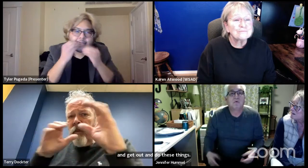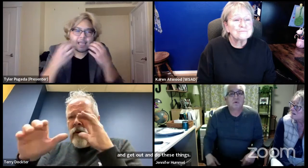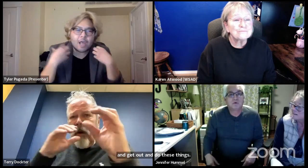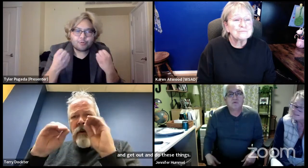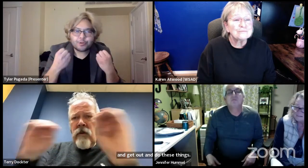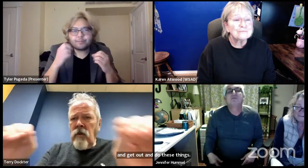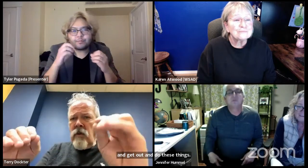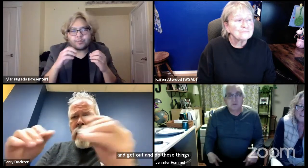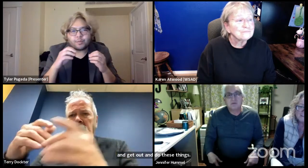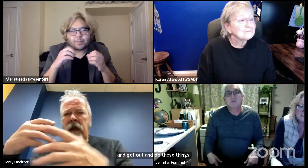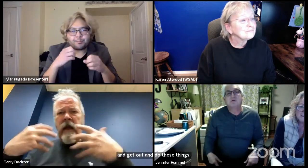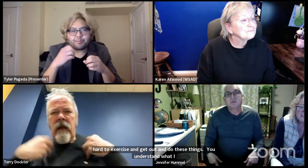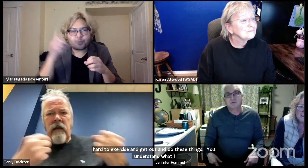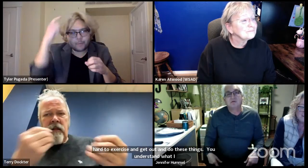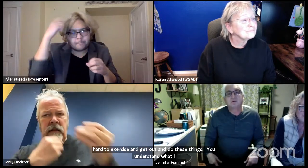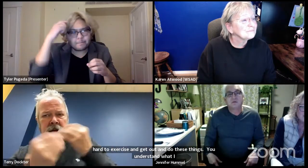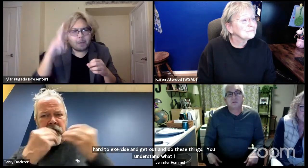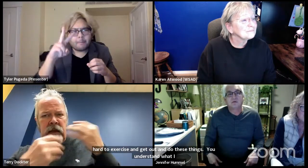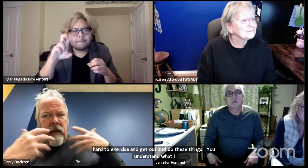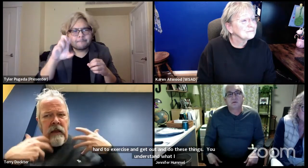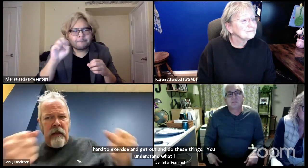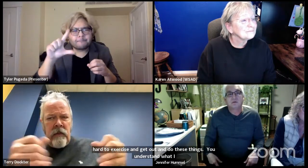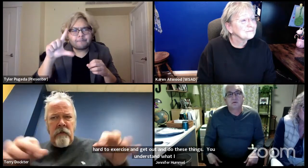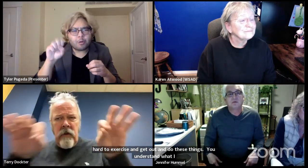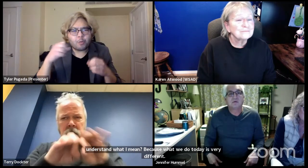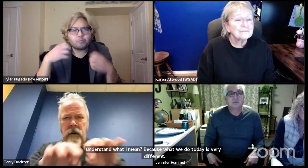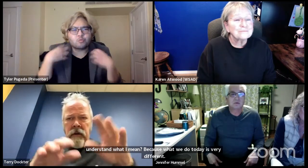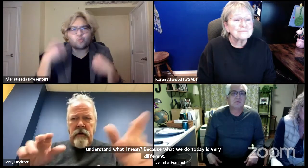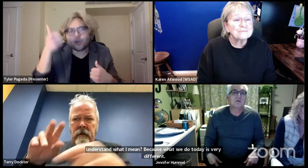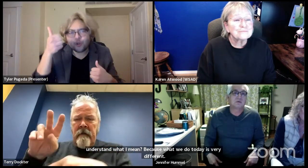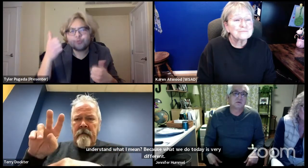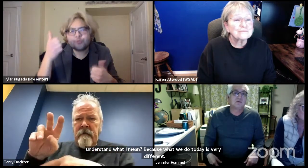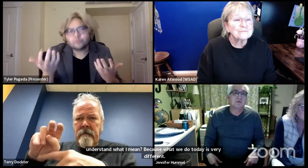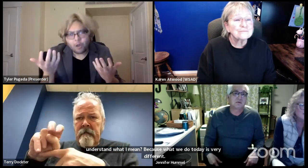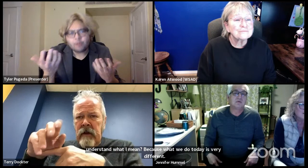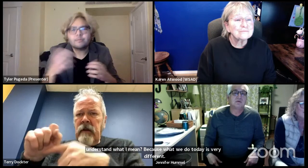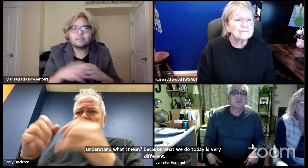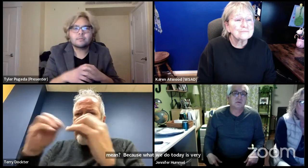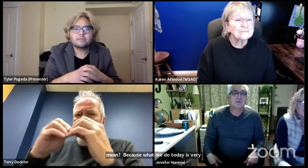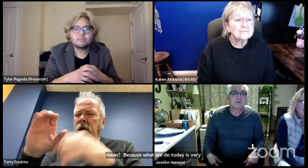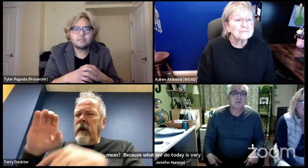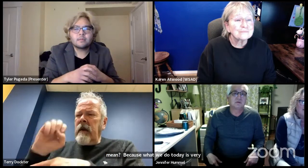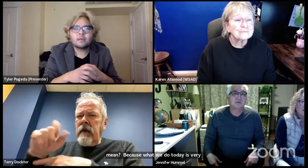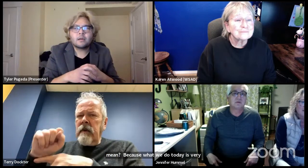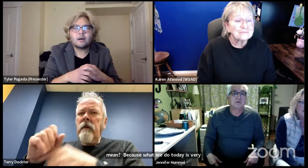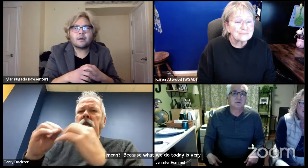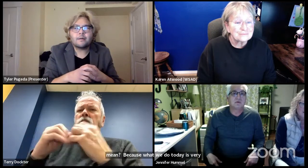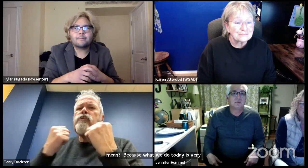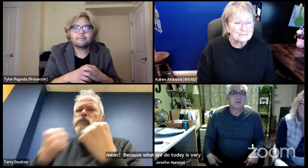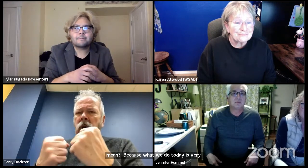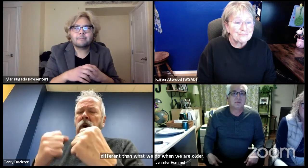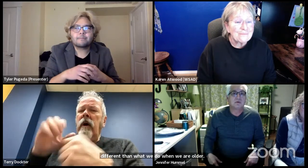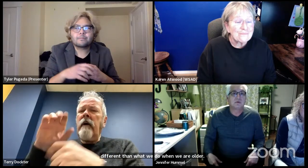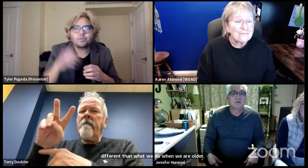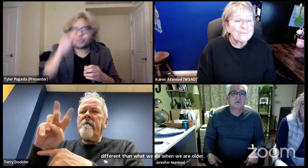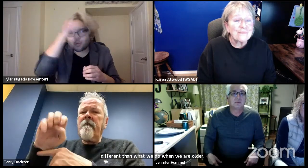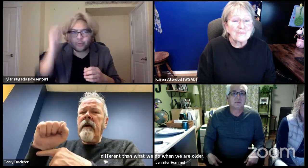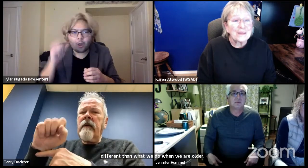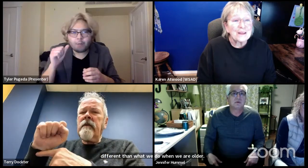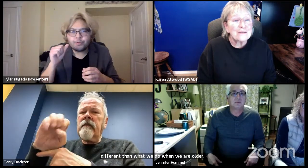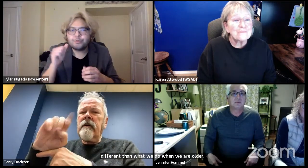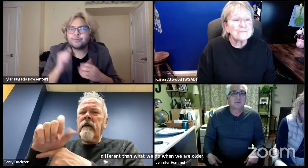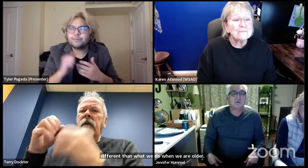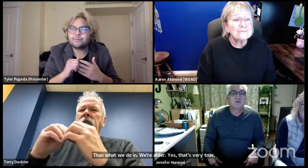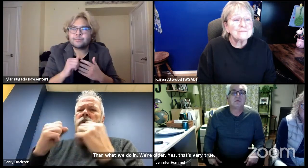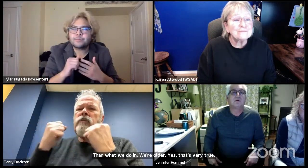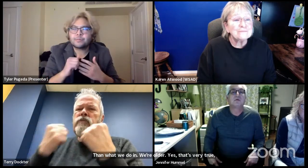isolating yourself, not sitting back in your couch all day, but get more oxygen to the brain cells. Tyler says, right, exactly. And that will help,